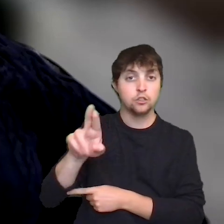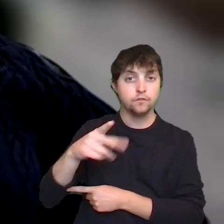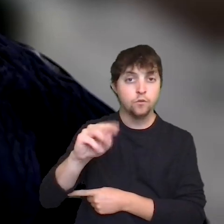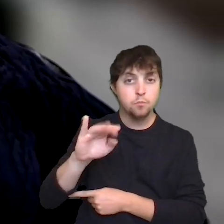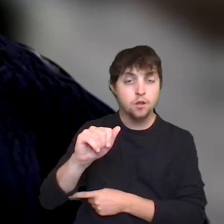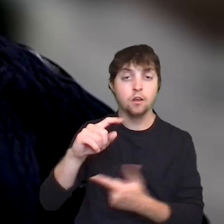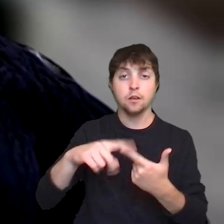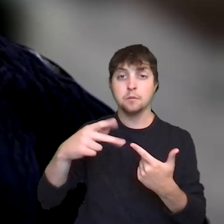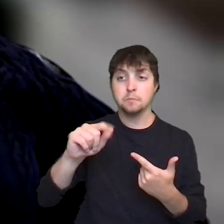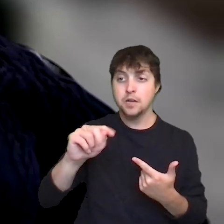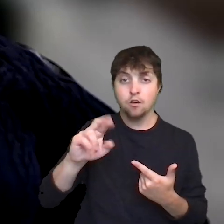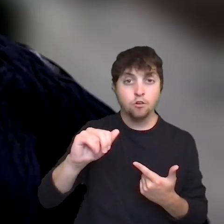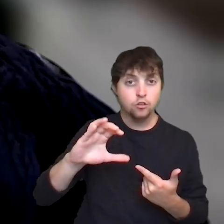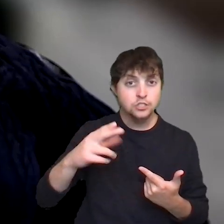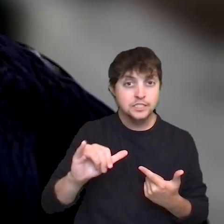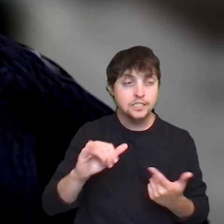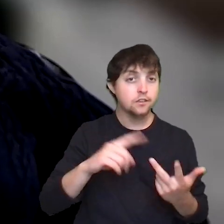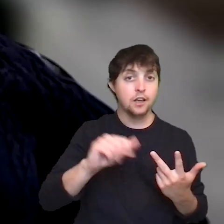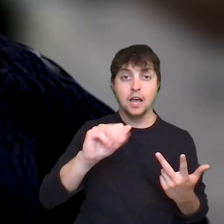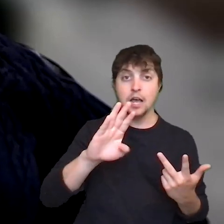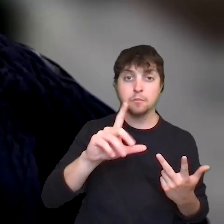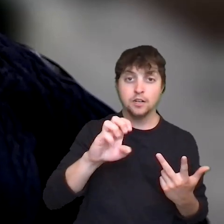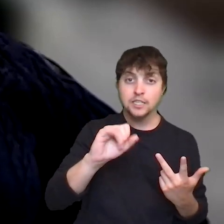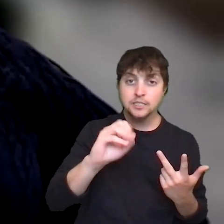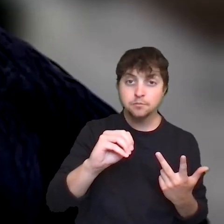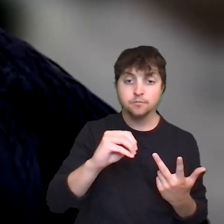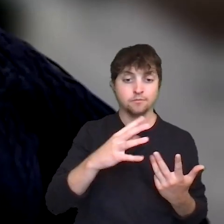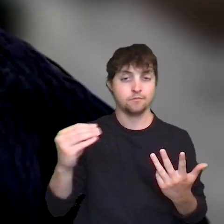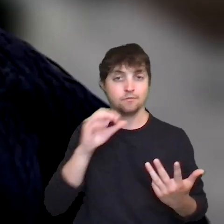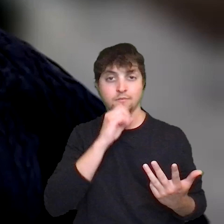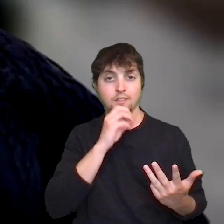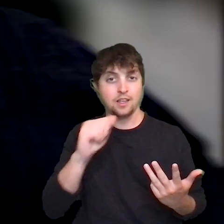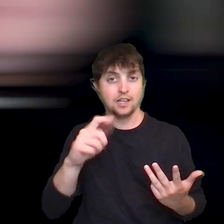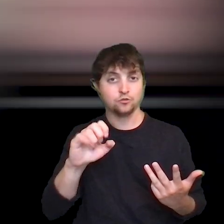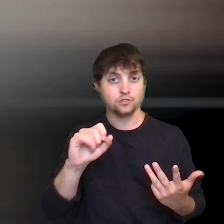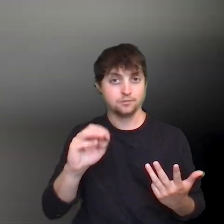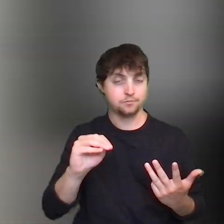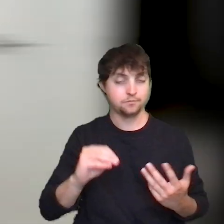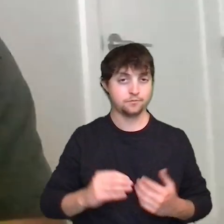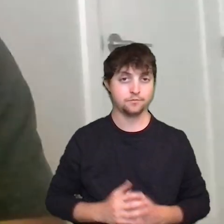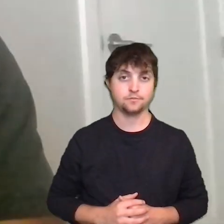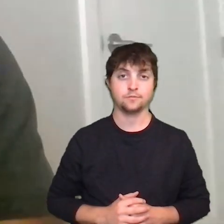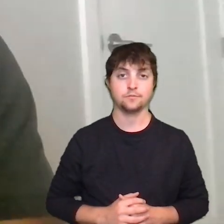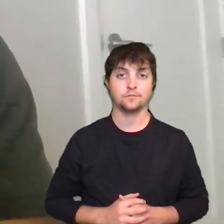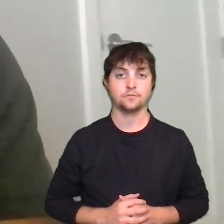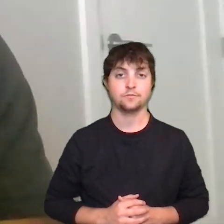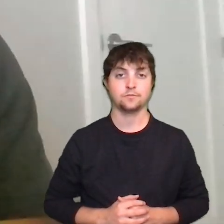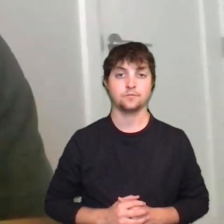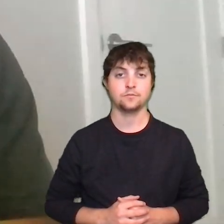queerphobia, patriarchy, ableism, and ageism. Head and shoulders shot of